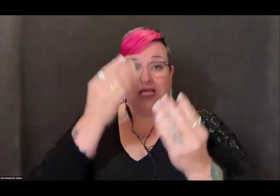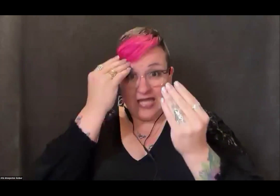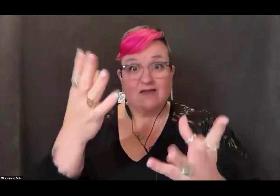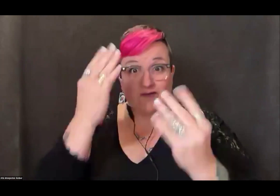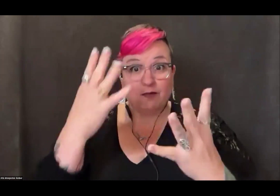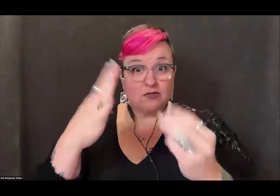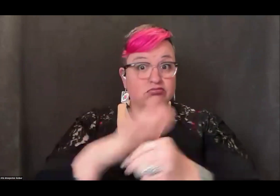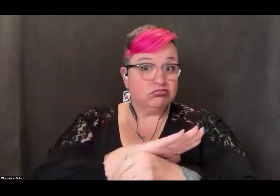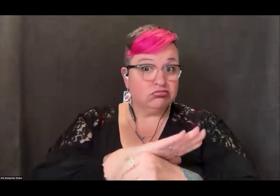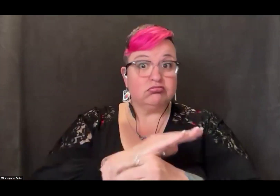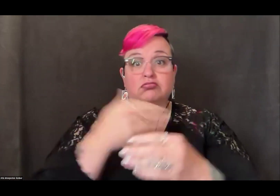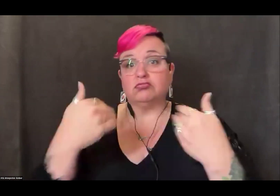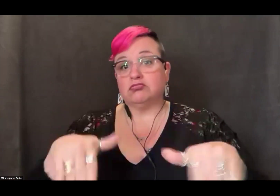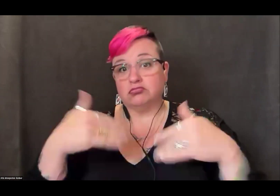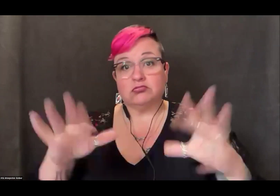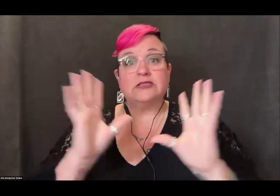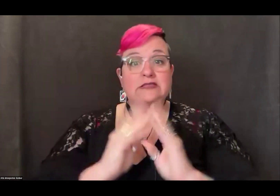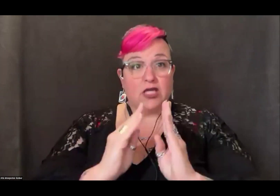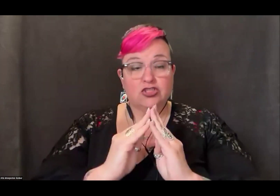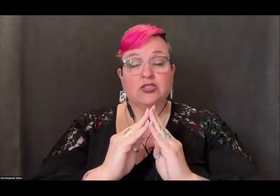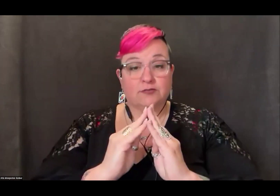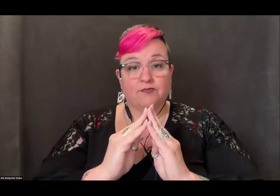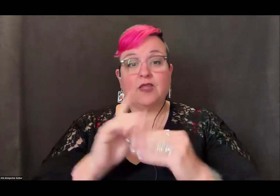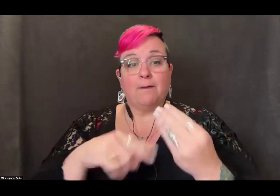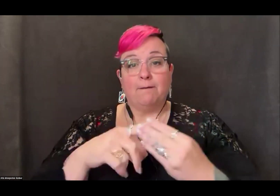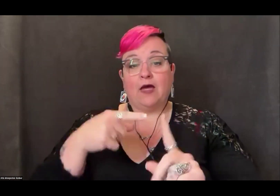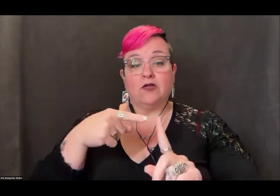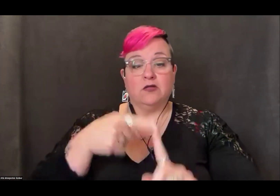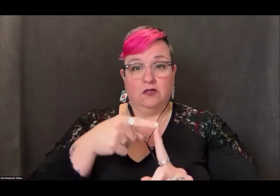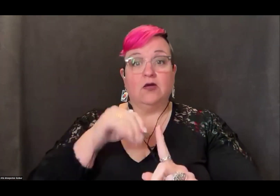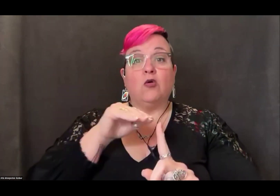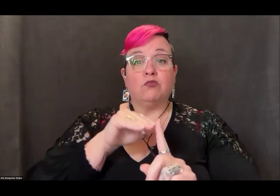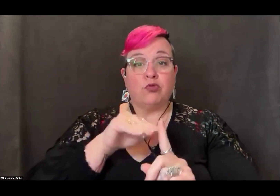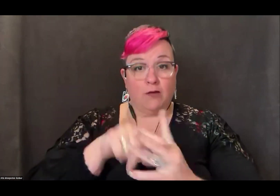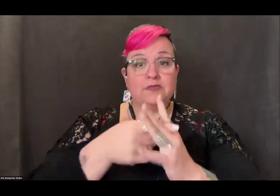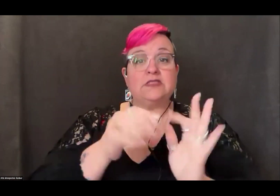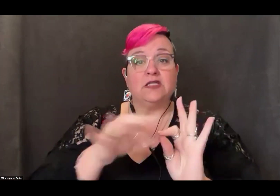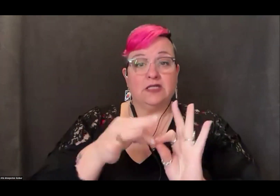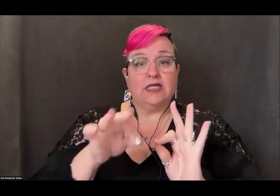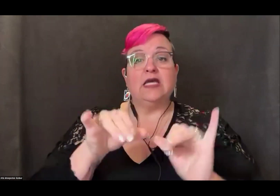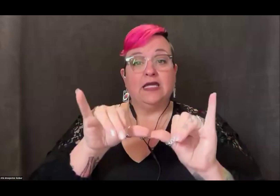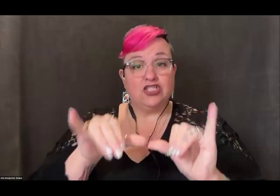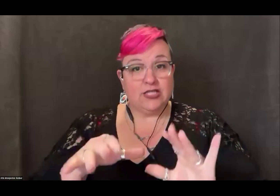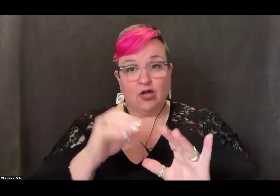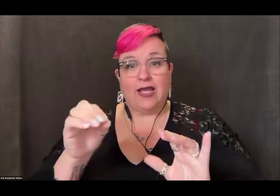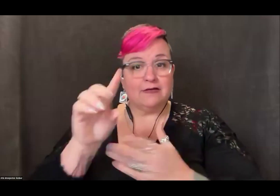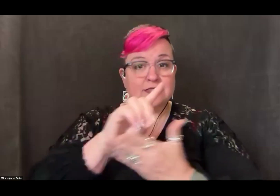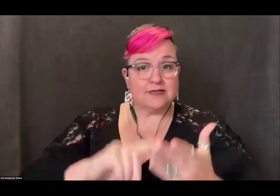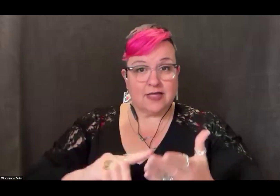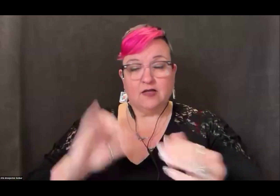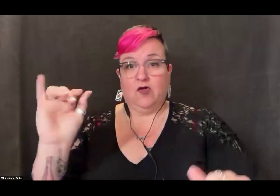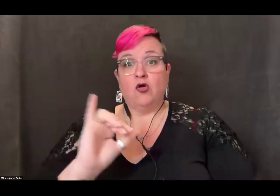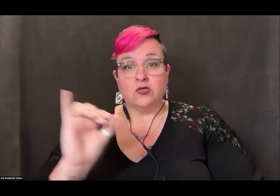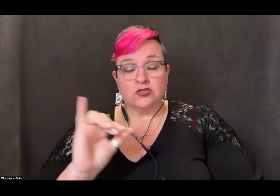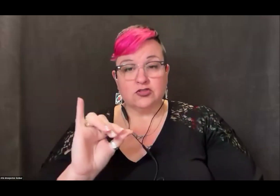information full session on prompt engineering and prompt design, as well as some